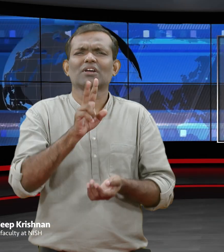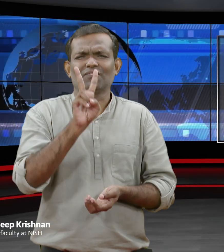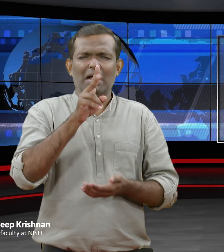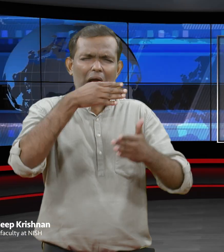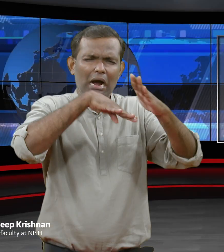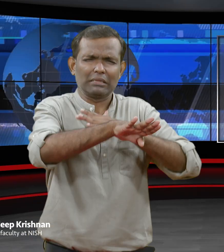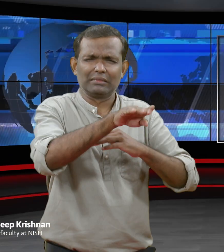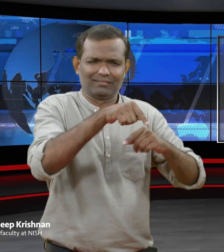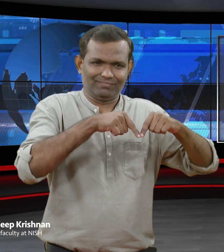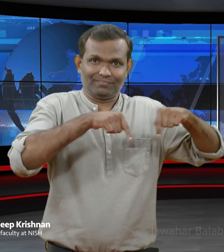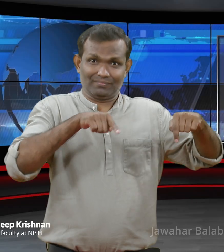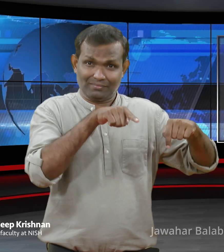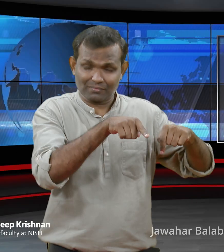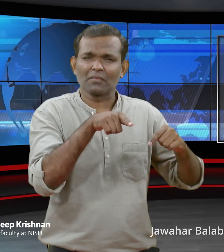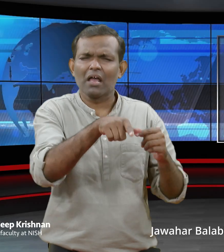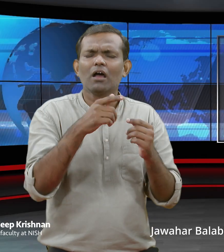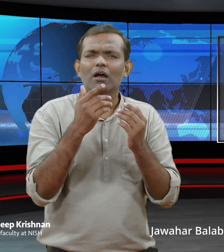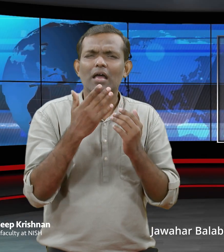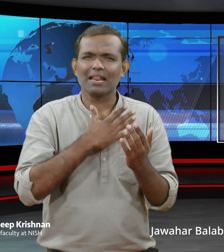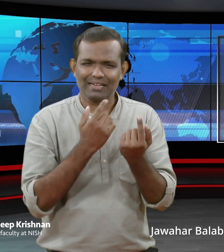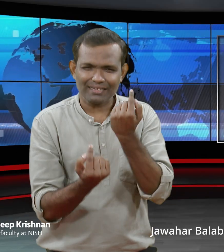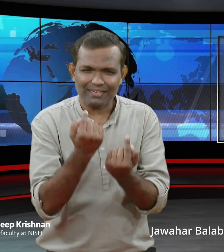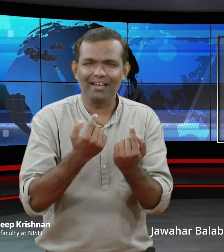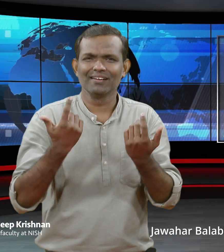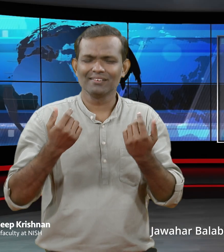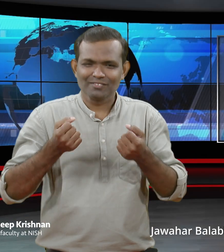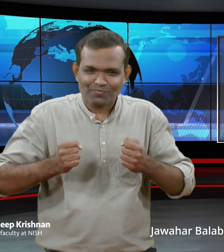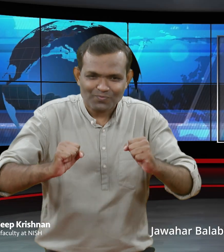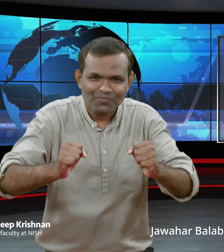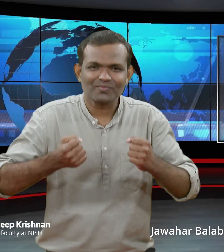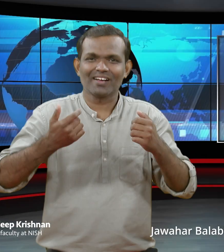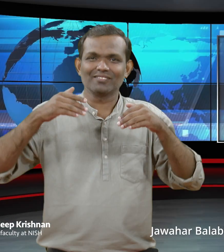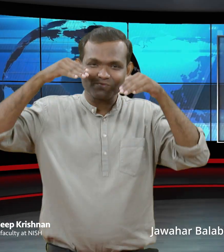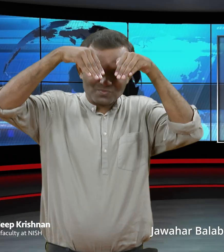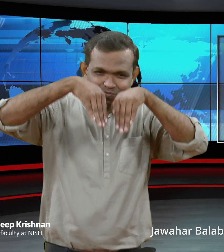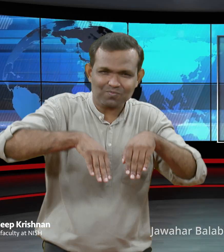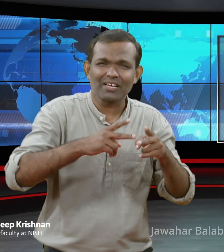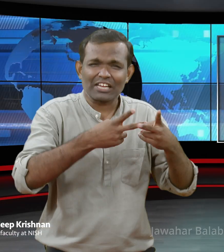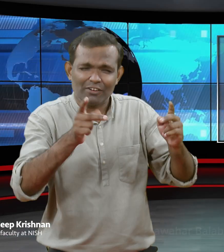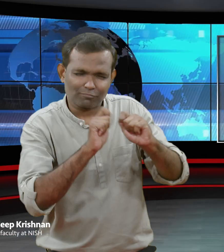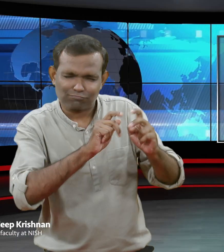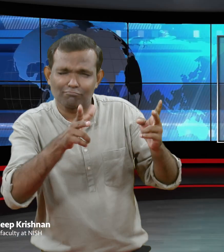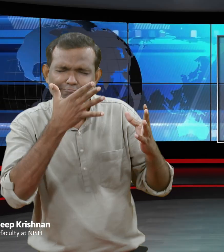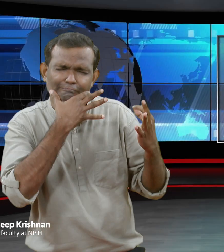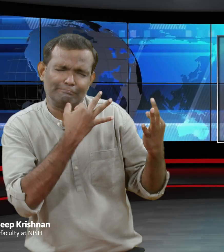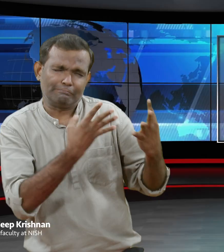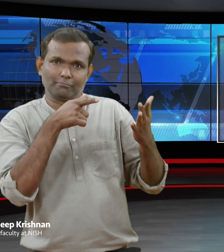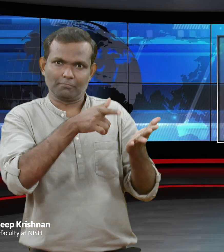park and landscaped areas at Velambalam's Jawahar Bala Bhavan. Other upgrades across 10 locations include roads,